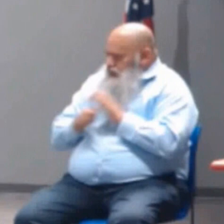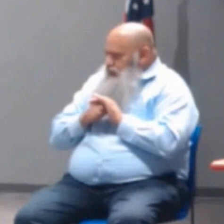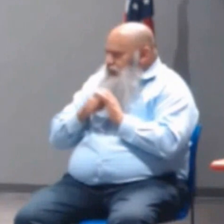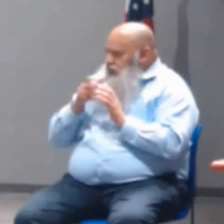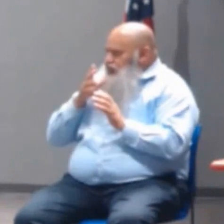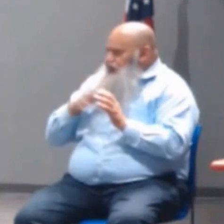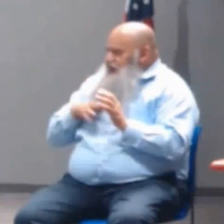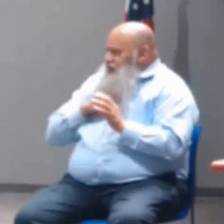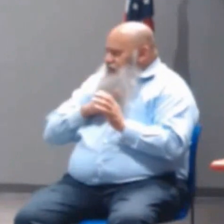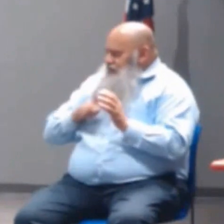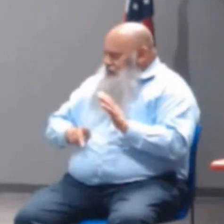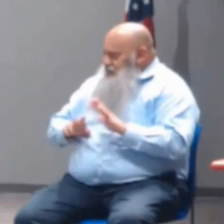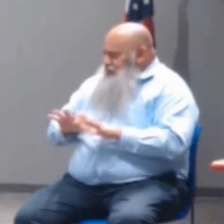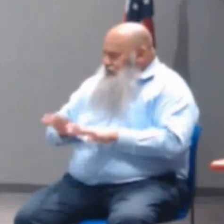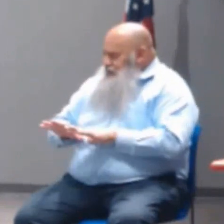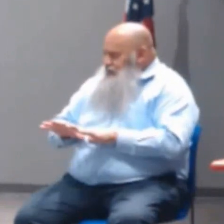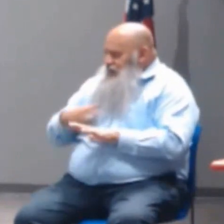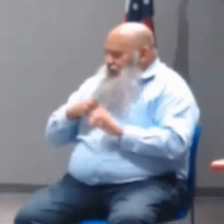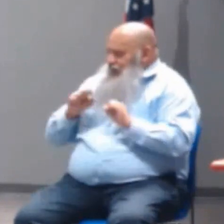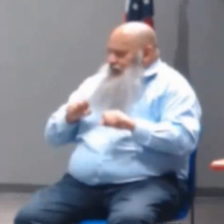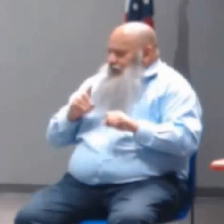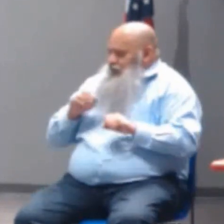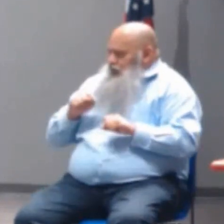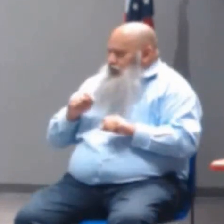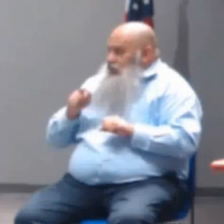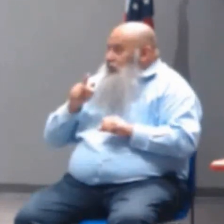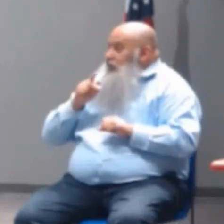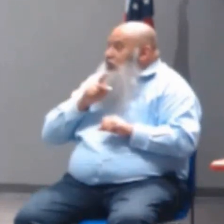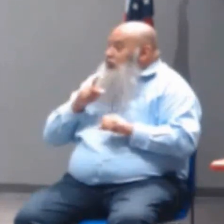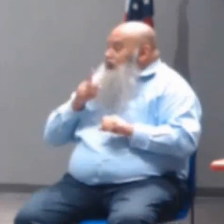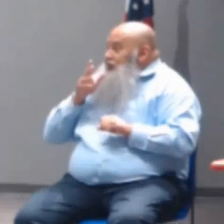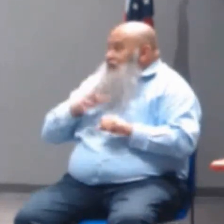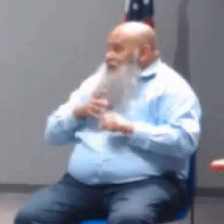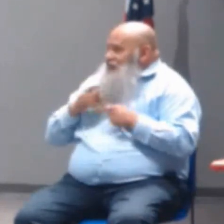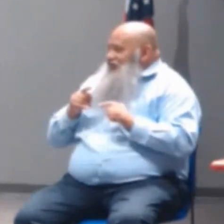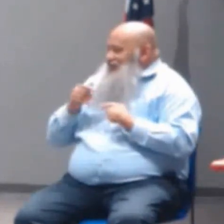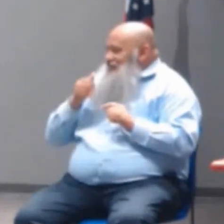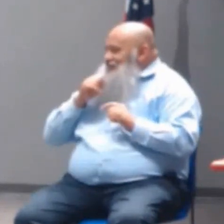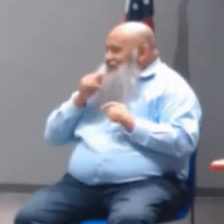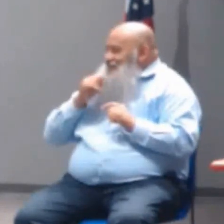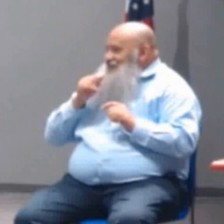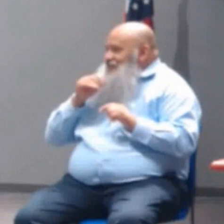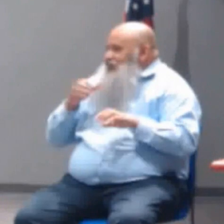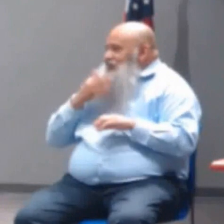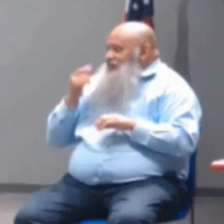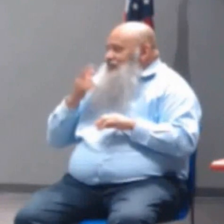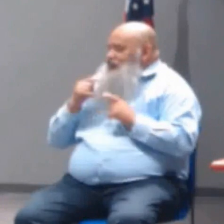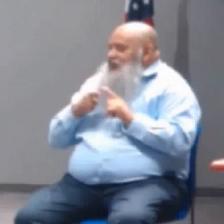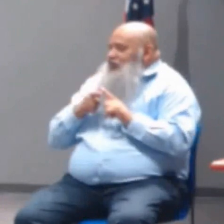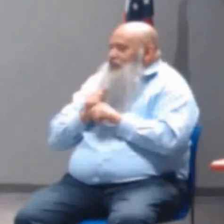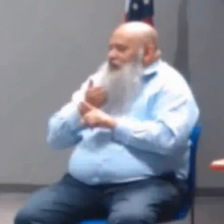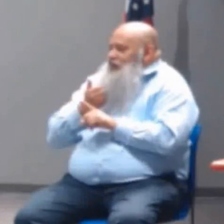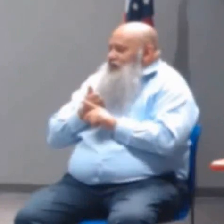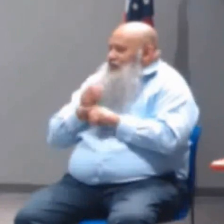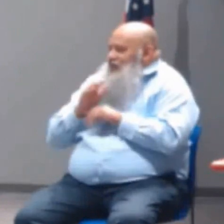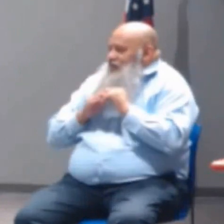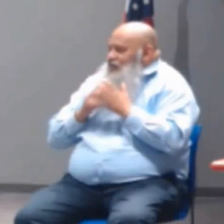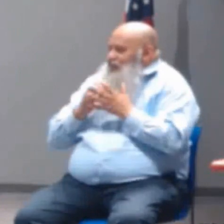I can do this. The princess tried to make the best of it. She tried to make herself as comfortable as possible.